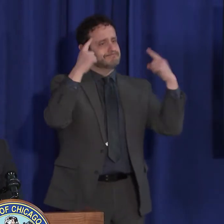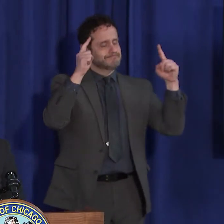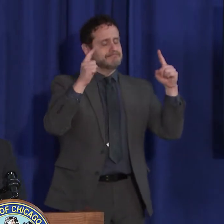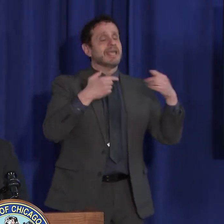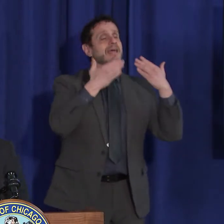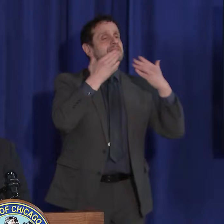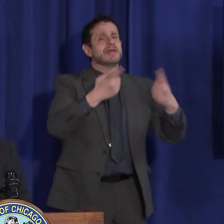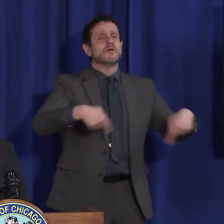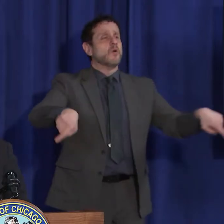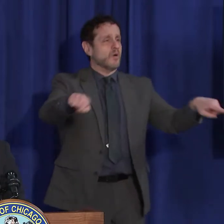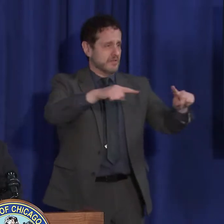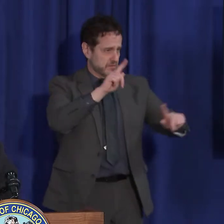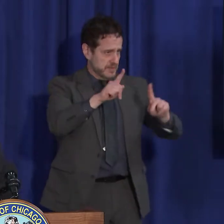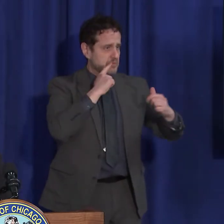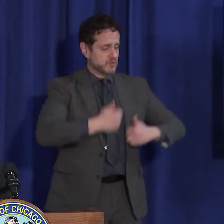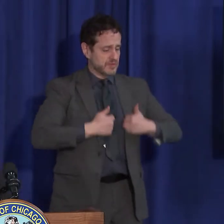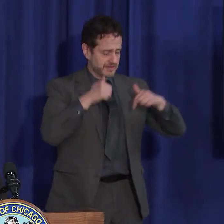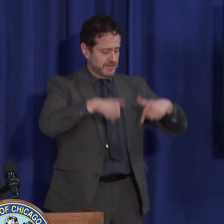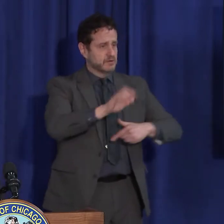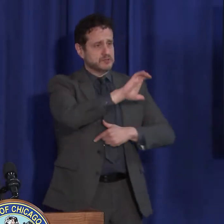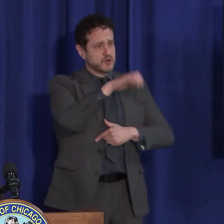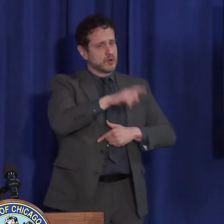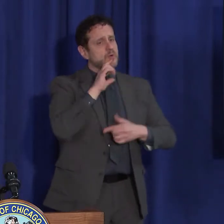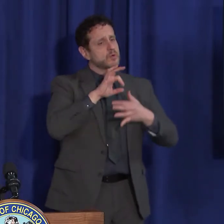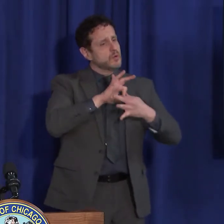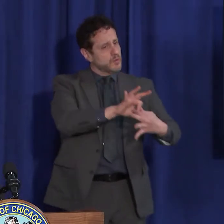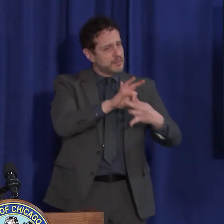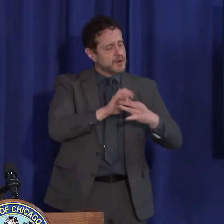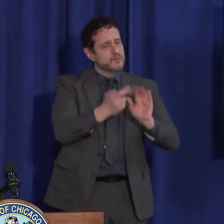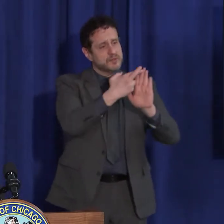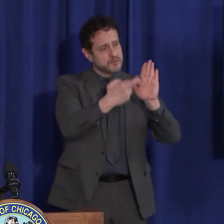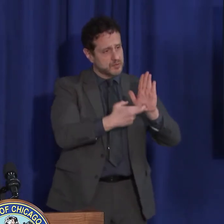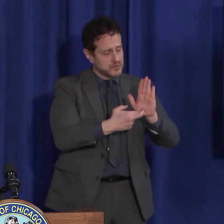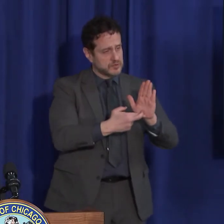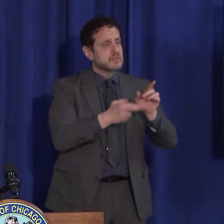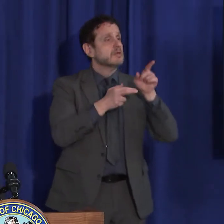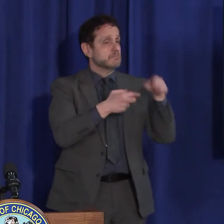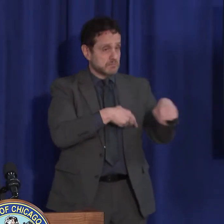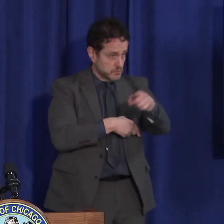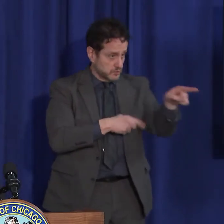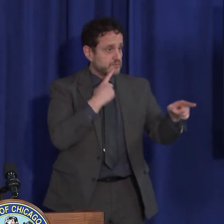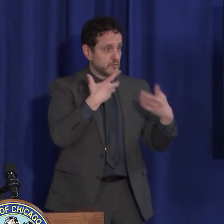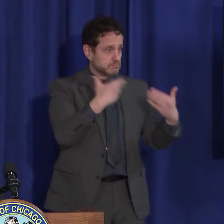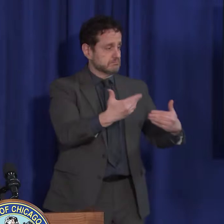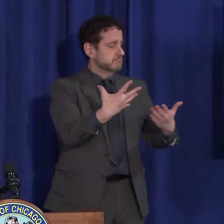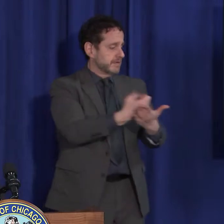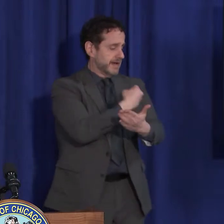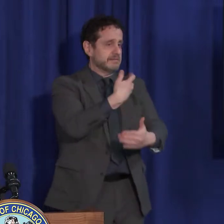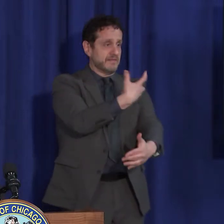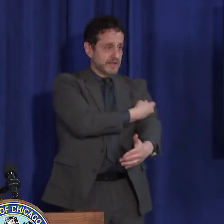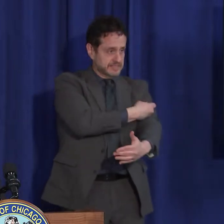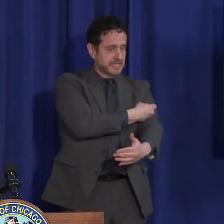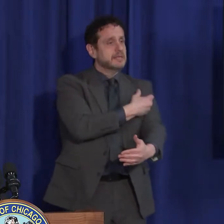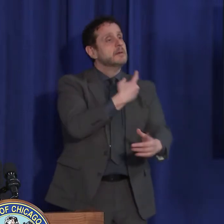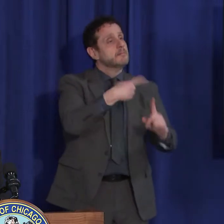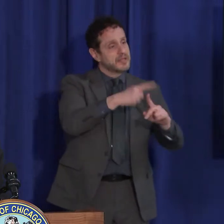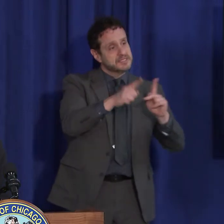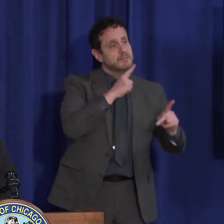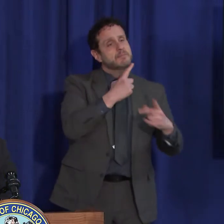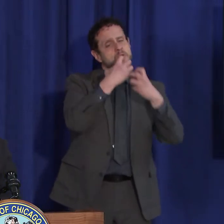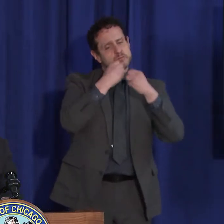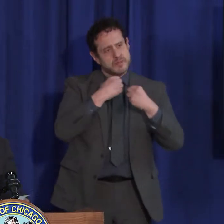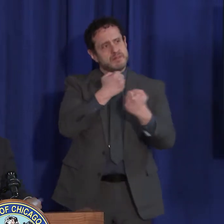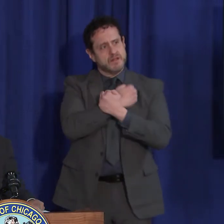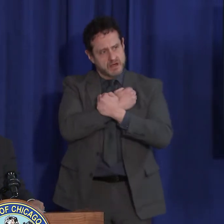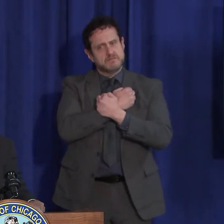who cooperated in these mitigation efforts and gotten themselves and their loved ones vaccinated. Now, before I close, I want to keep